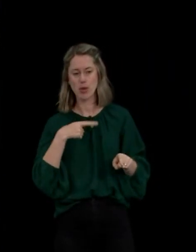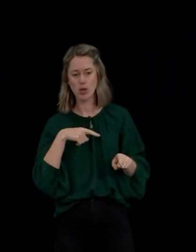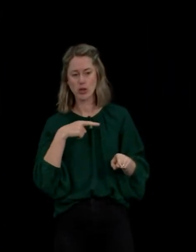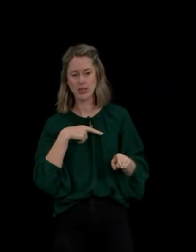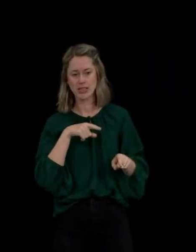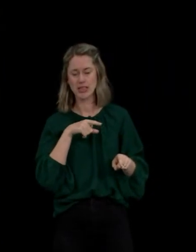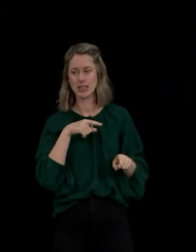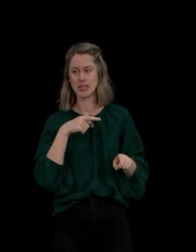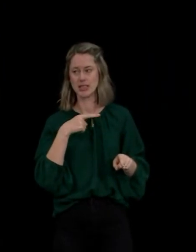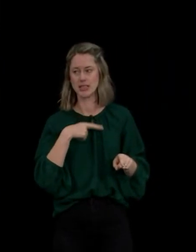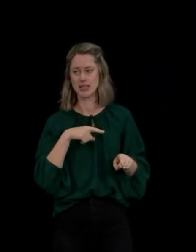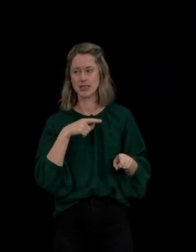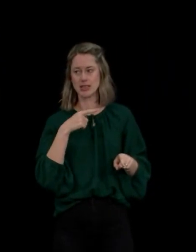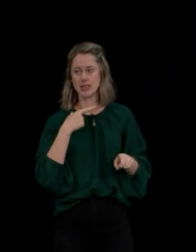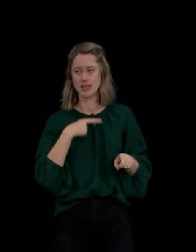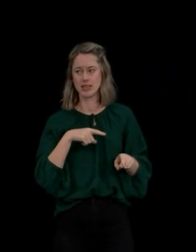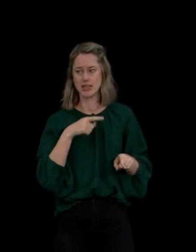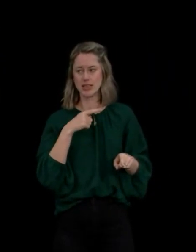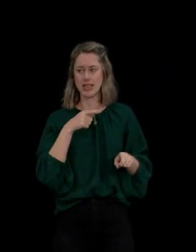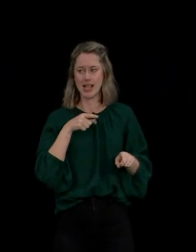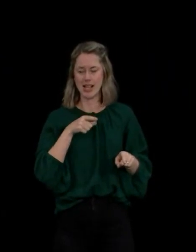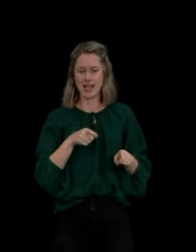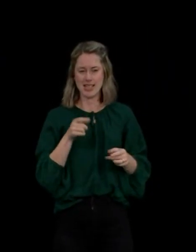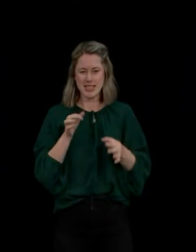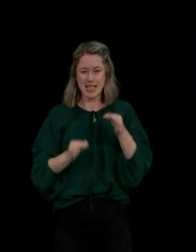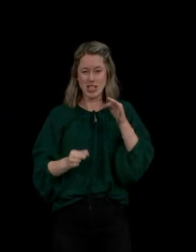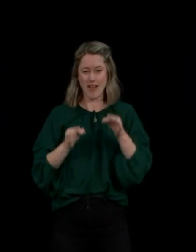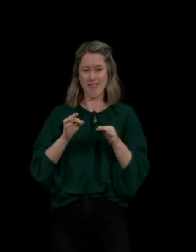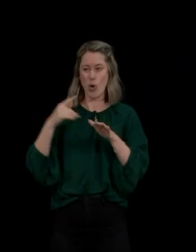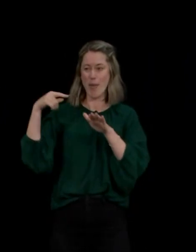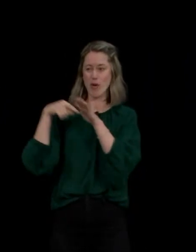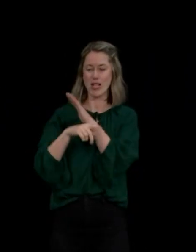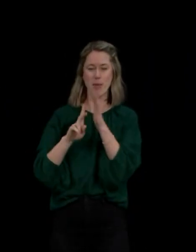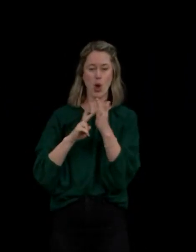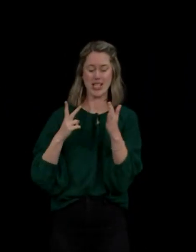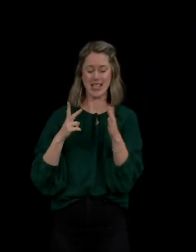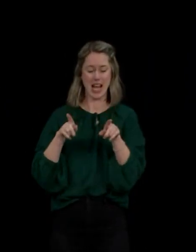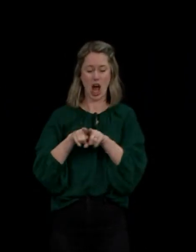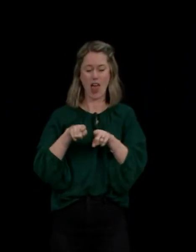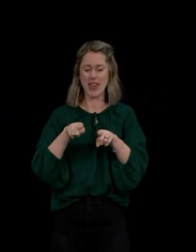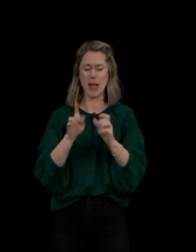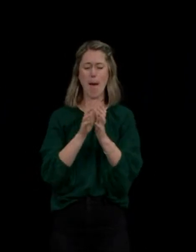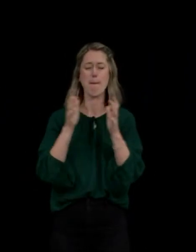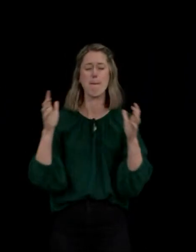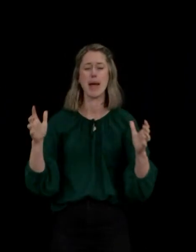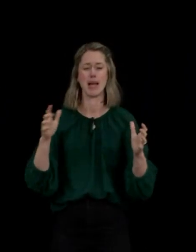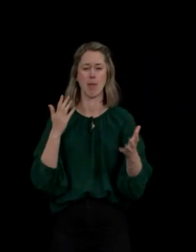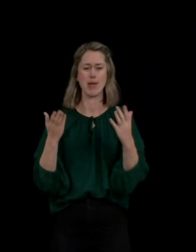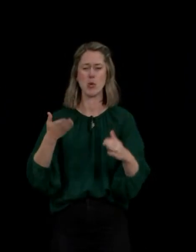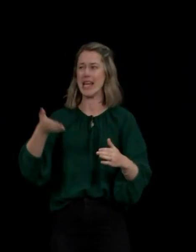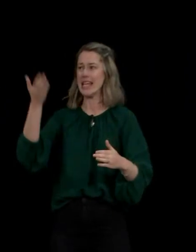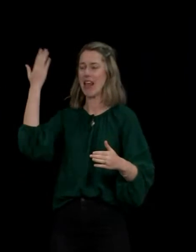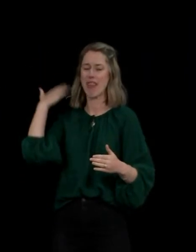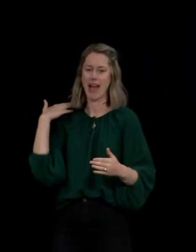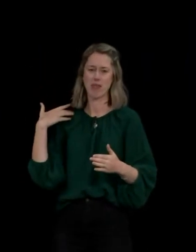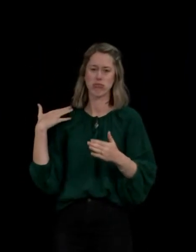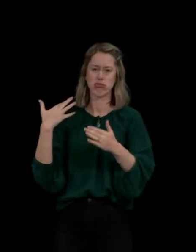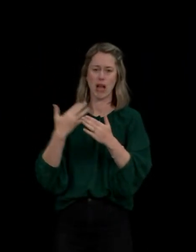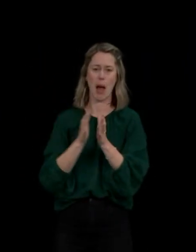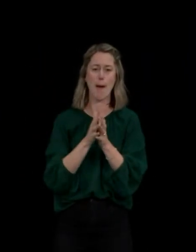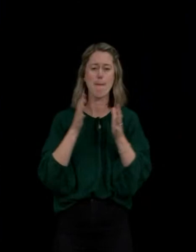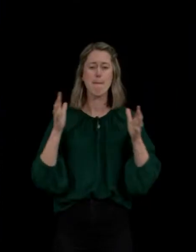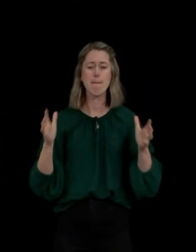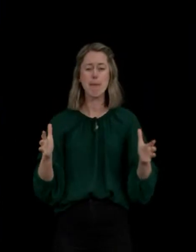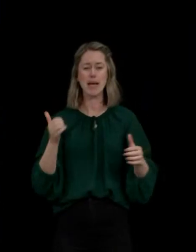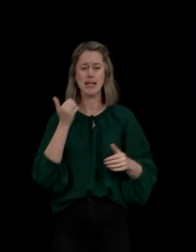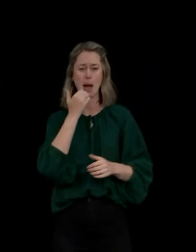be hard-pressed to find a decision in immigration policy in recent history as significant as this one. This is a large number of